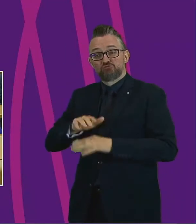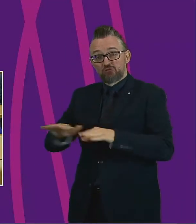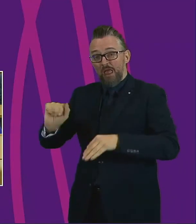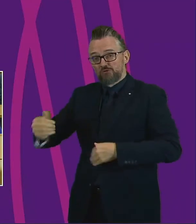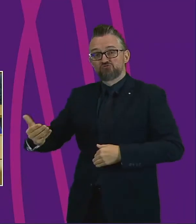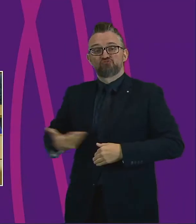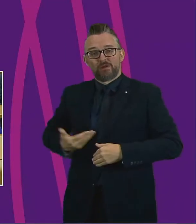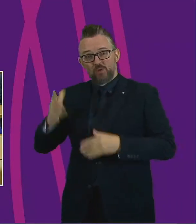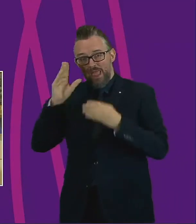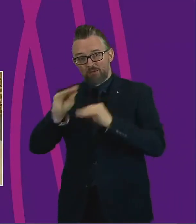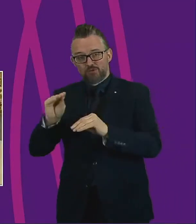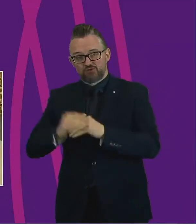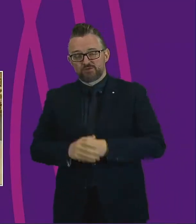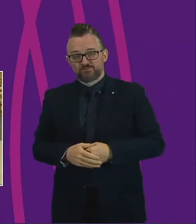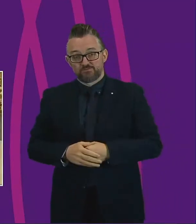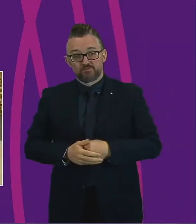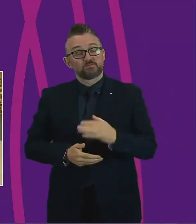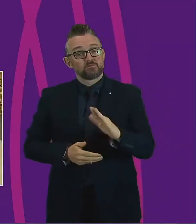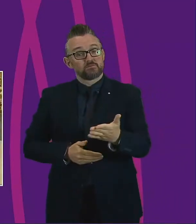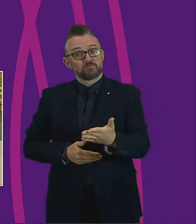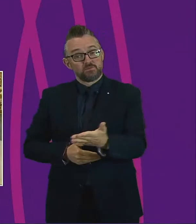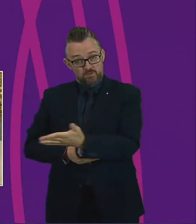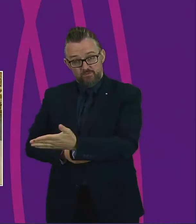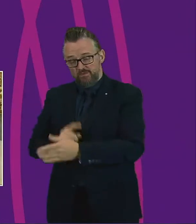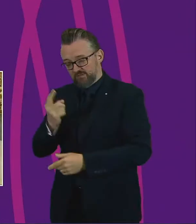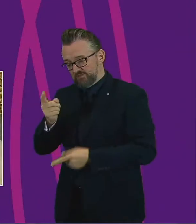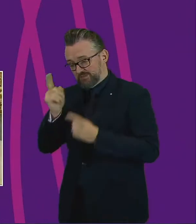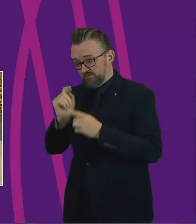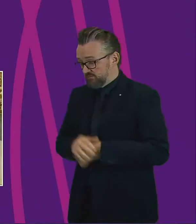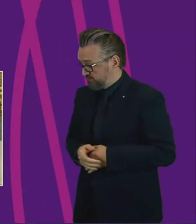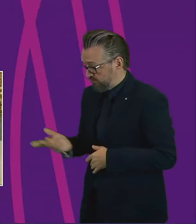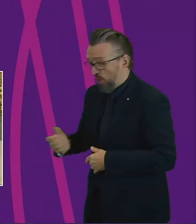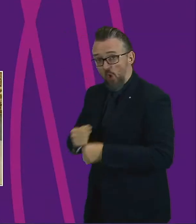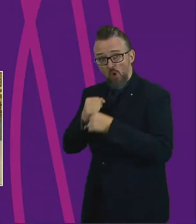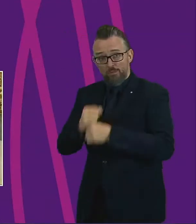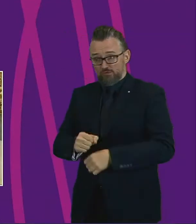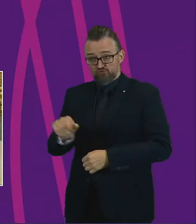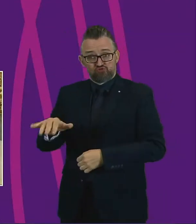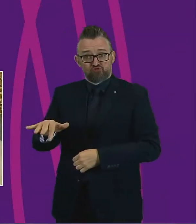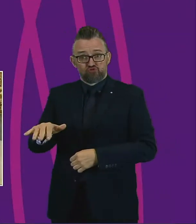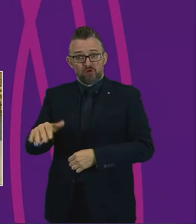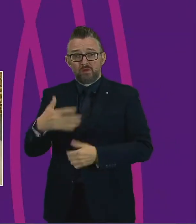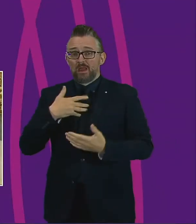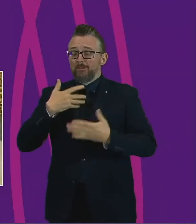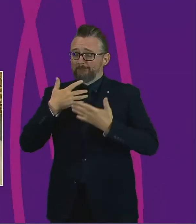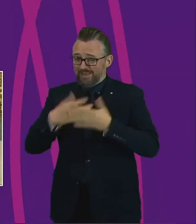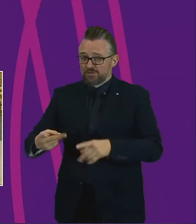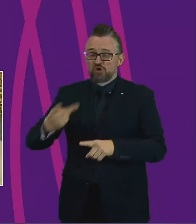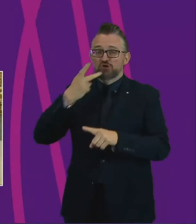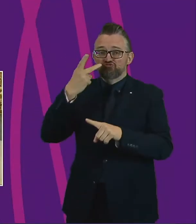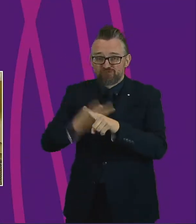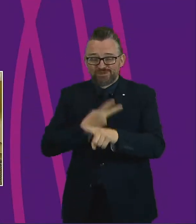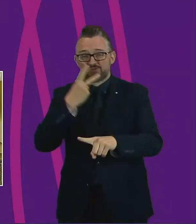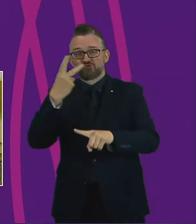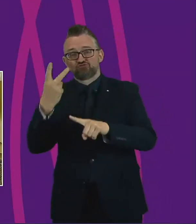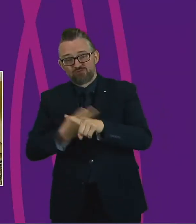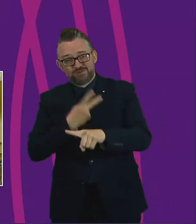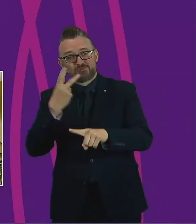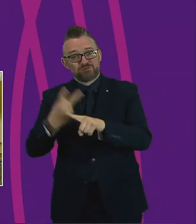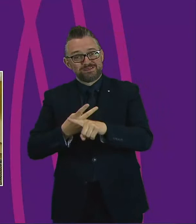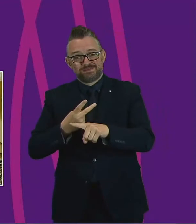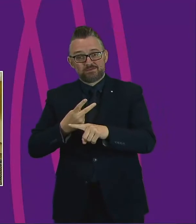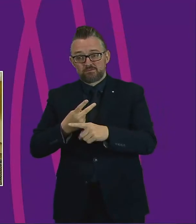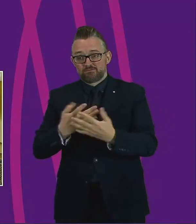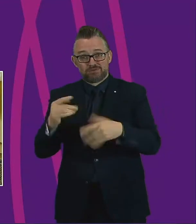education? First Minister. The commitment is there. It's been repeated several times today, but I'm happy to do it